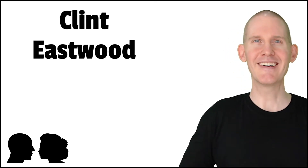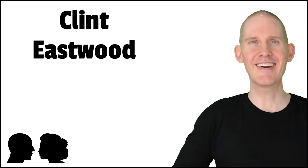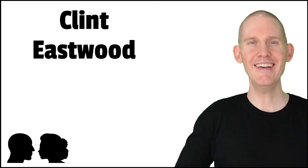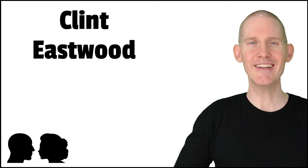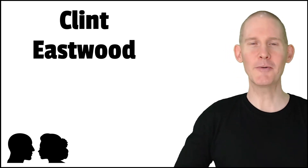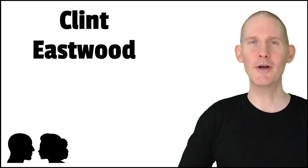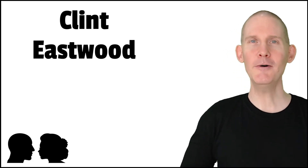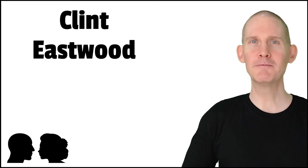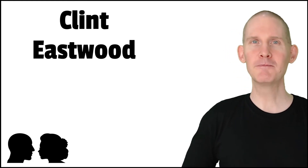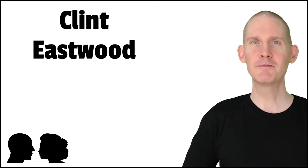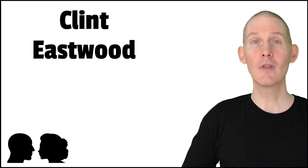Okay, here we go.